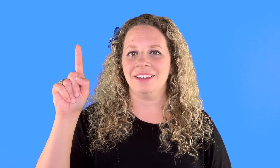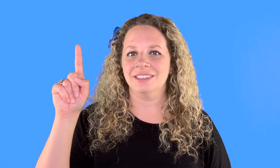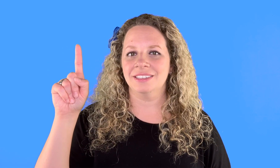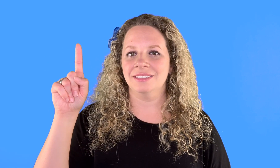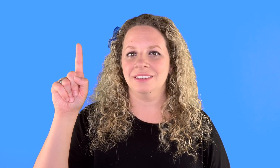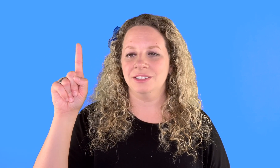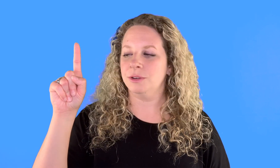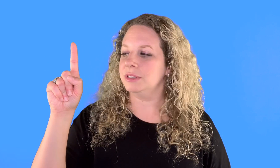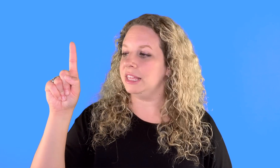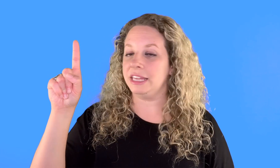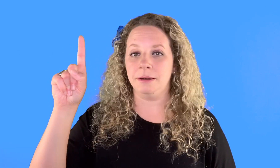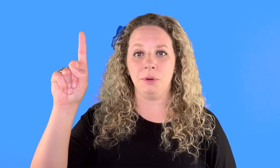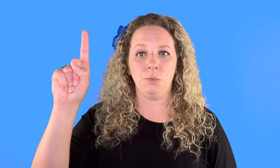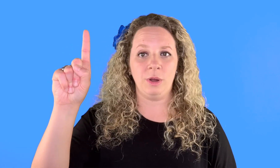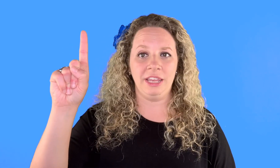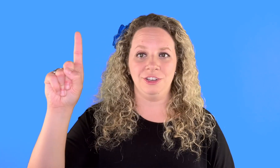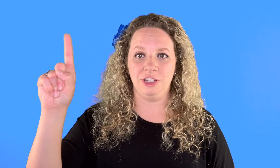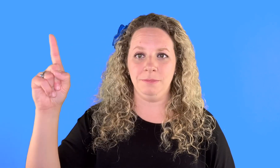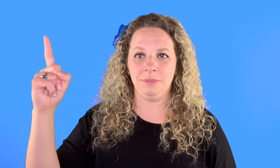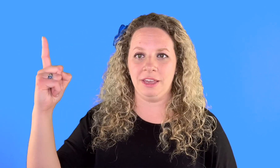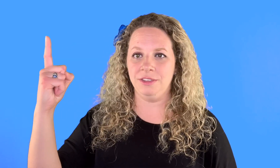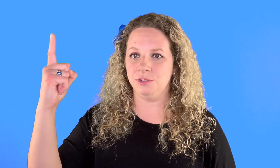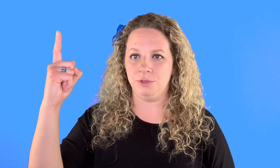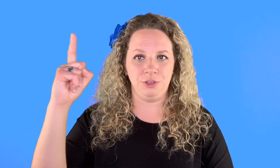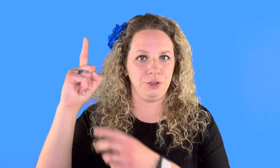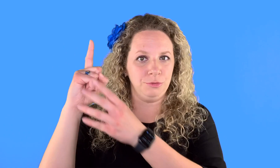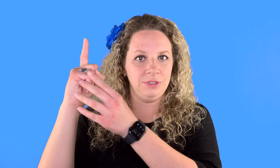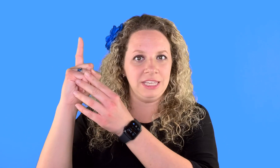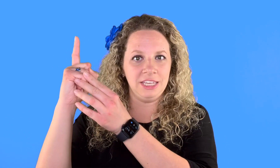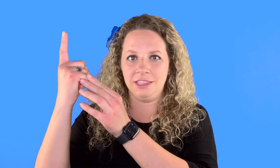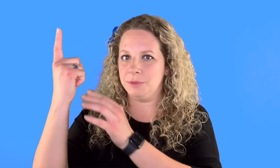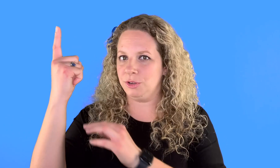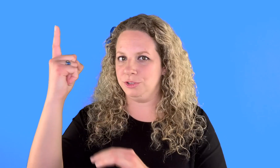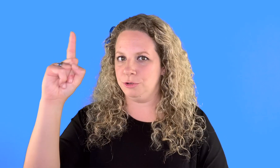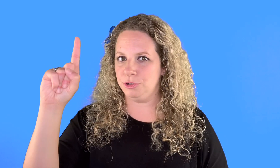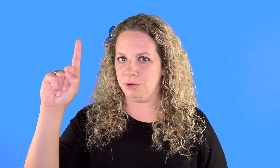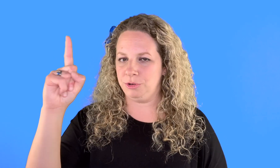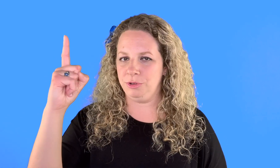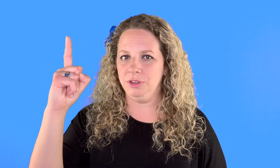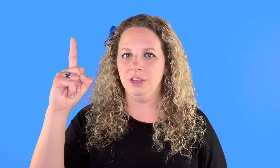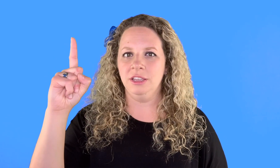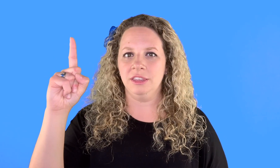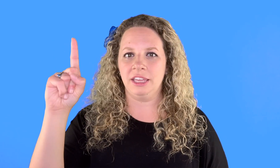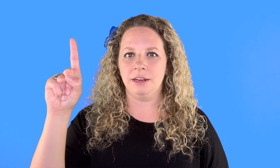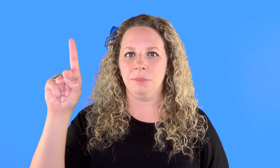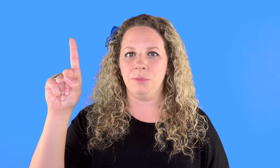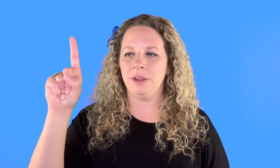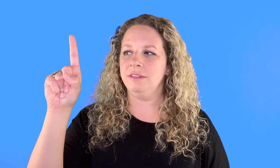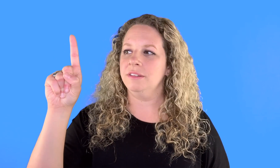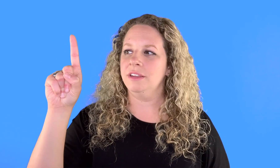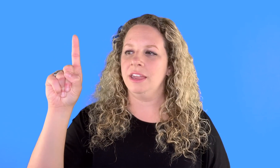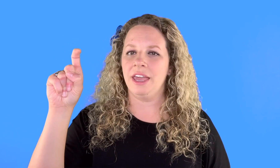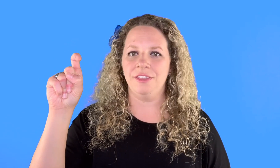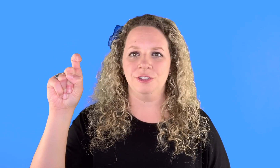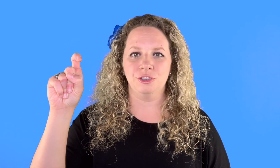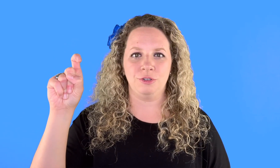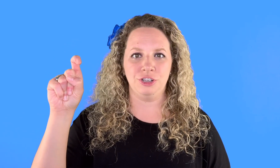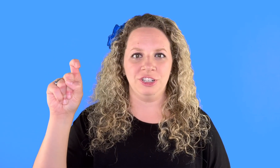X, so like a number 1 hand shape, okay? So there's no D in the middle, no donut hole, like a number 1, and then scrunch it